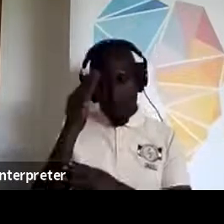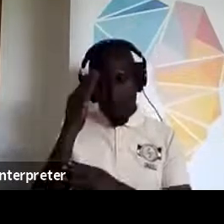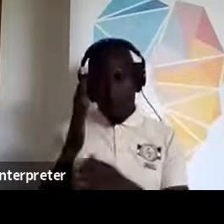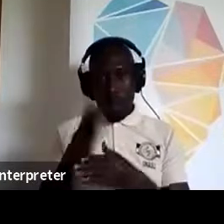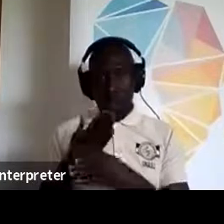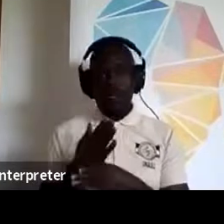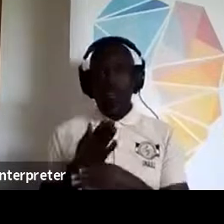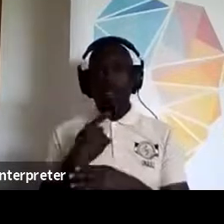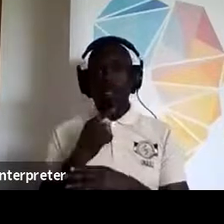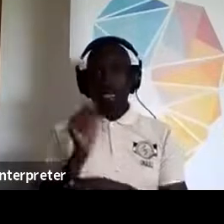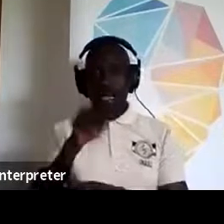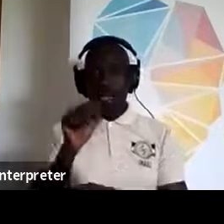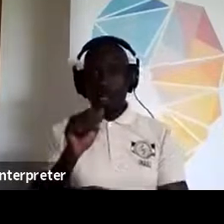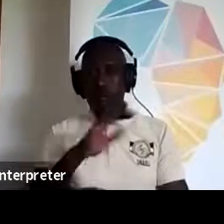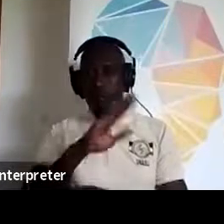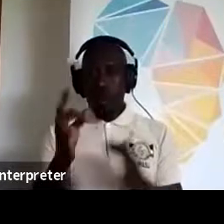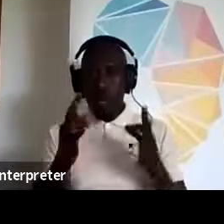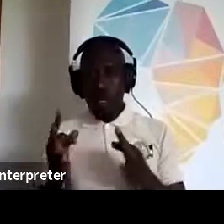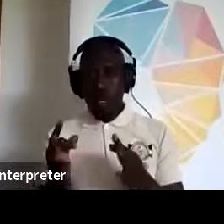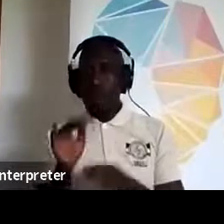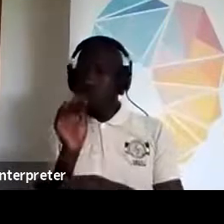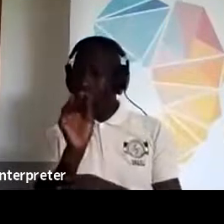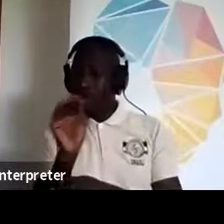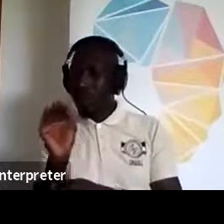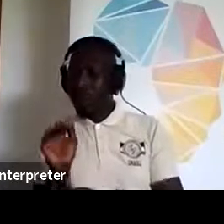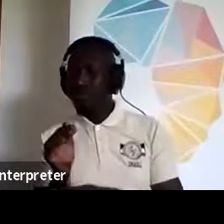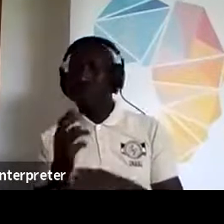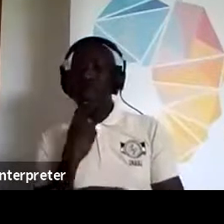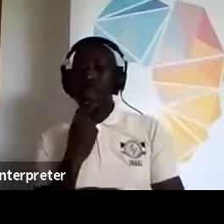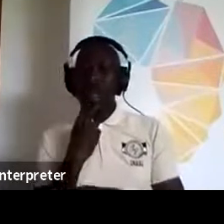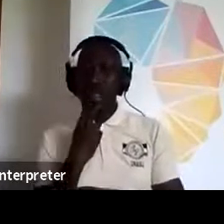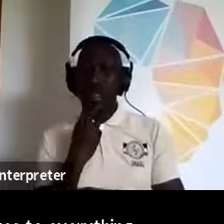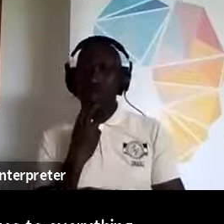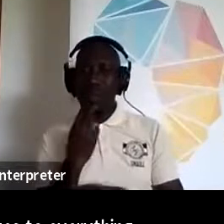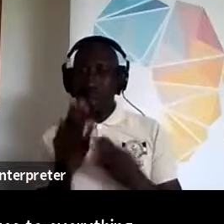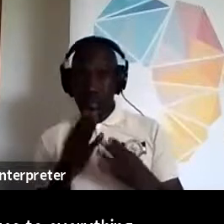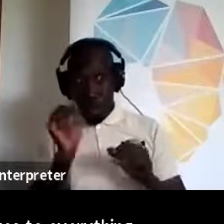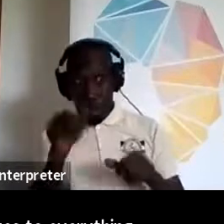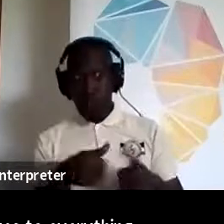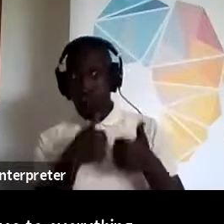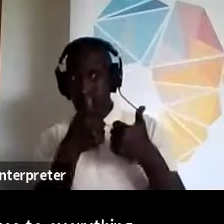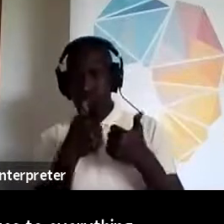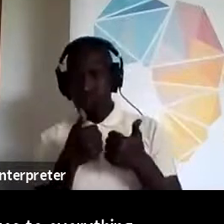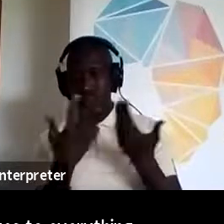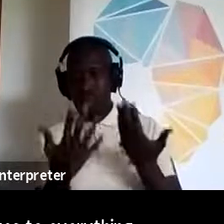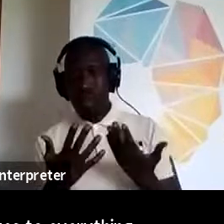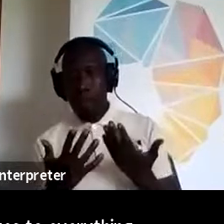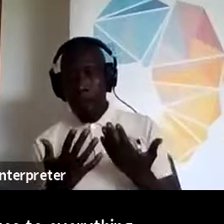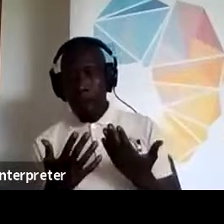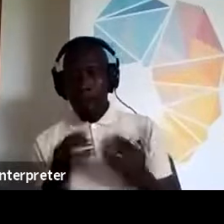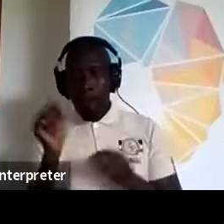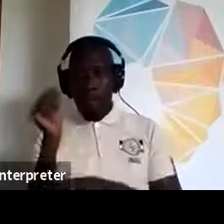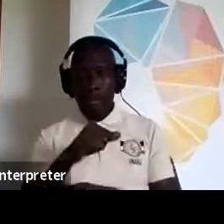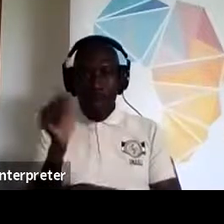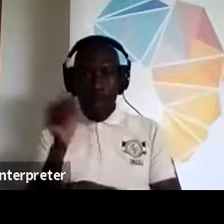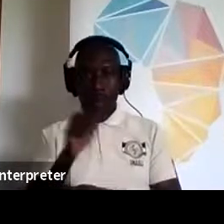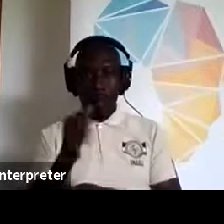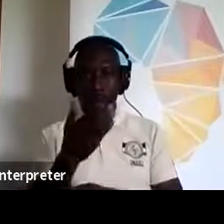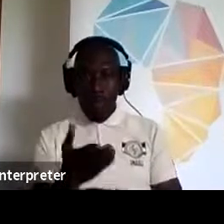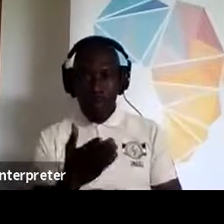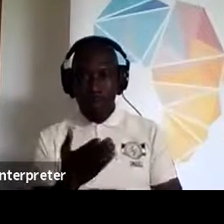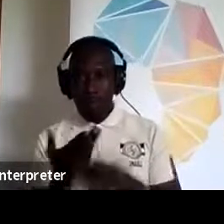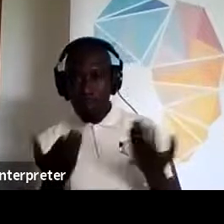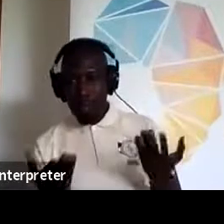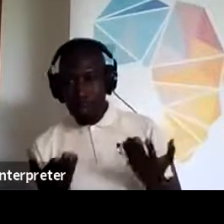will say yes to everything that you've asked. Yes, is that good? Yes, Aute, you've been a